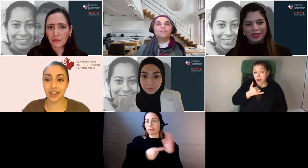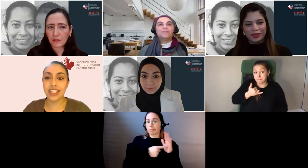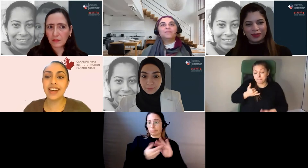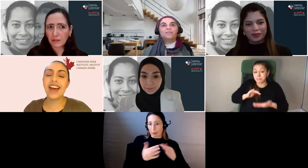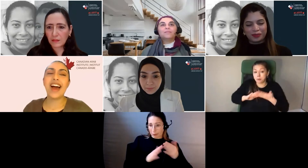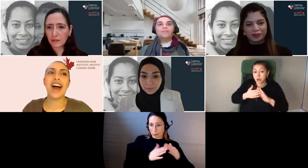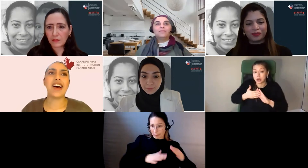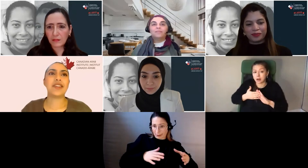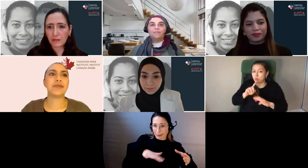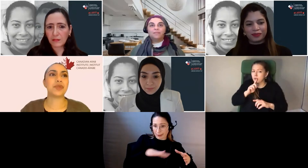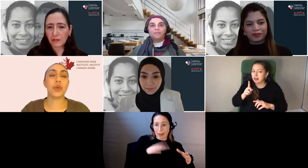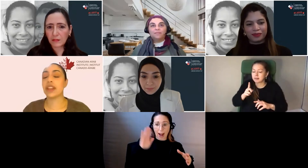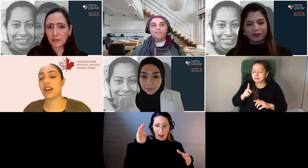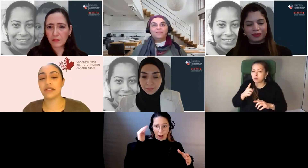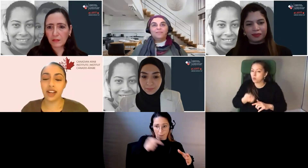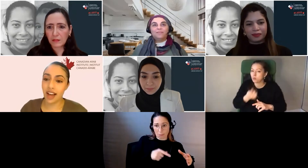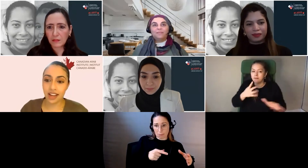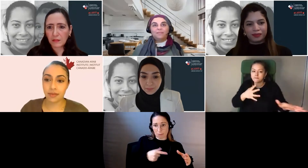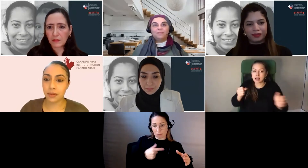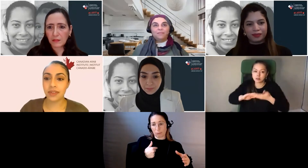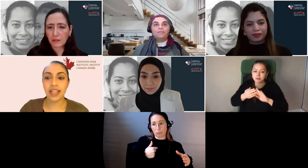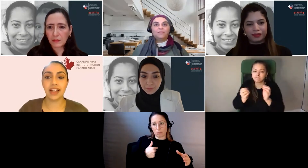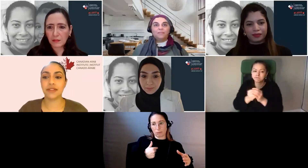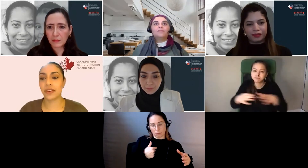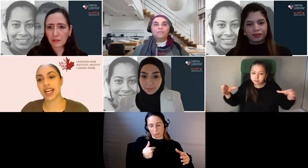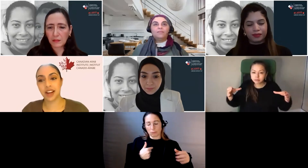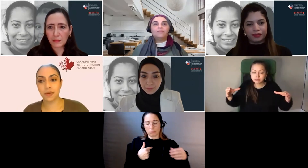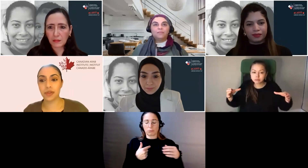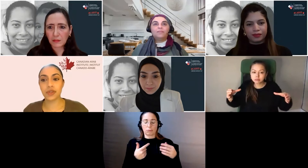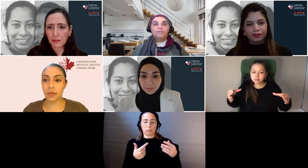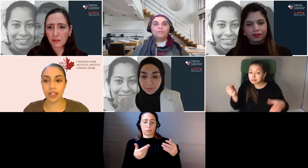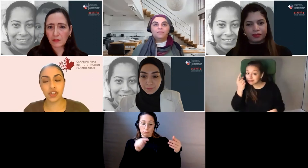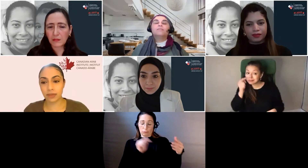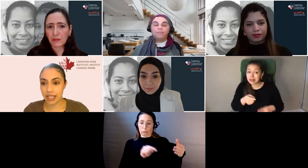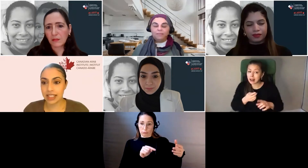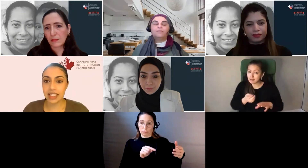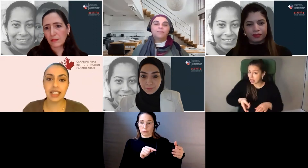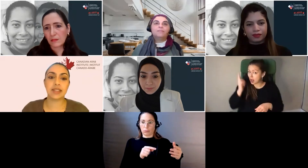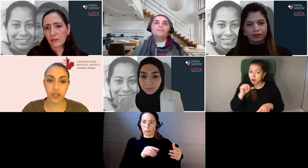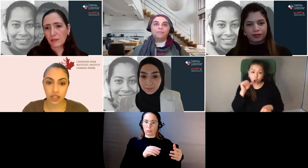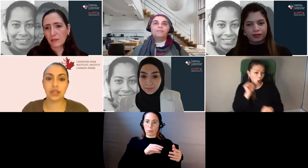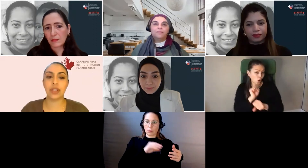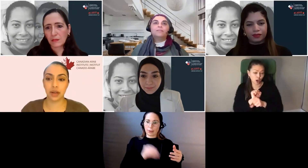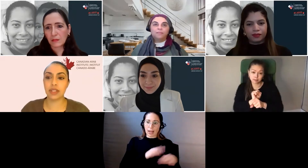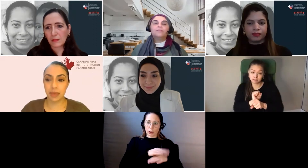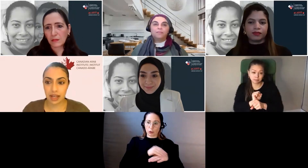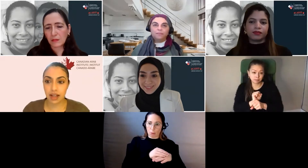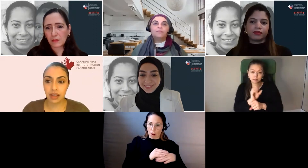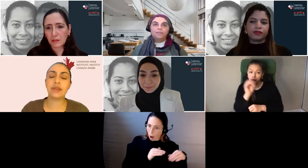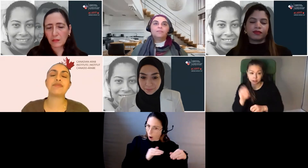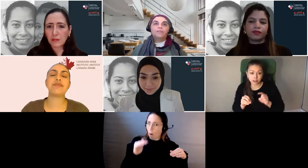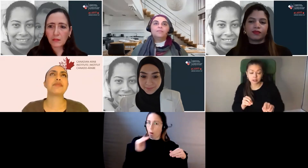in the country, with a very high unemployment rate, and folks, that comes with so much complexity, especially when it comes to